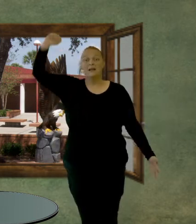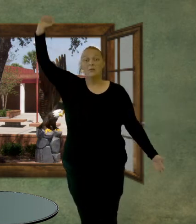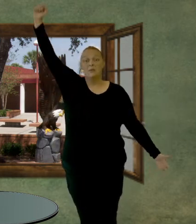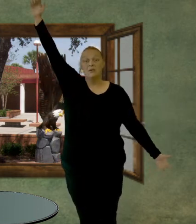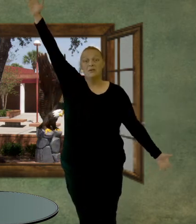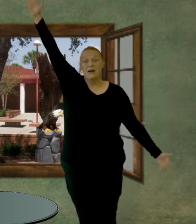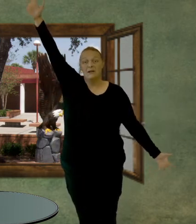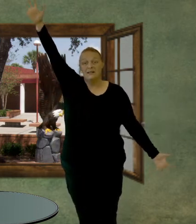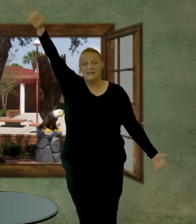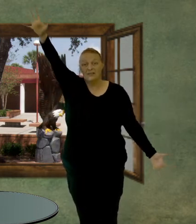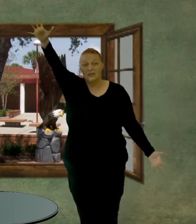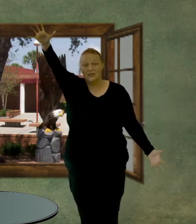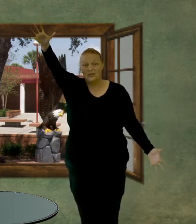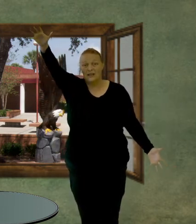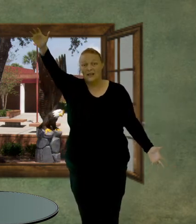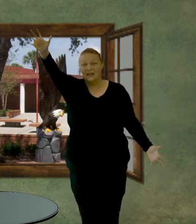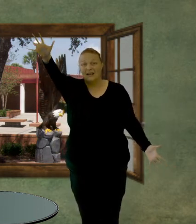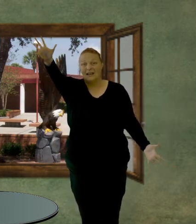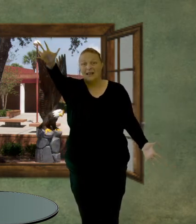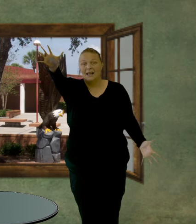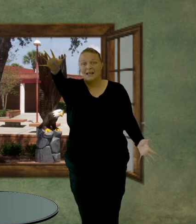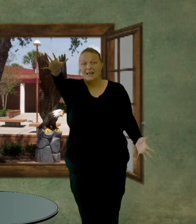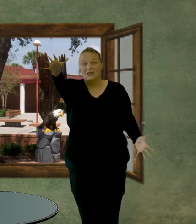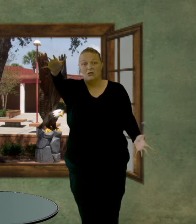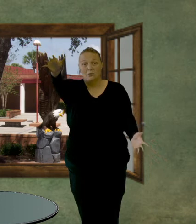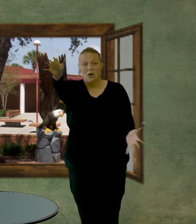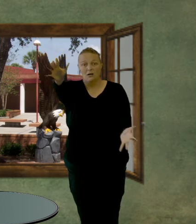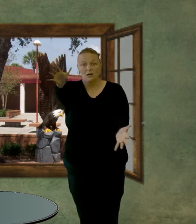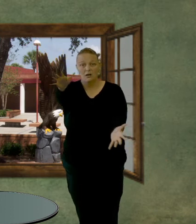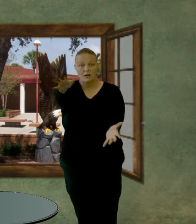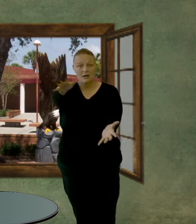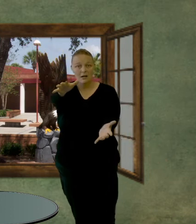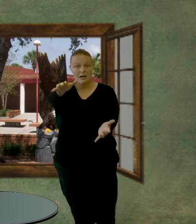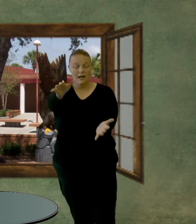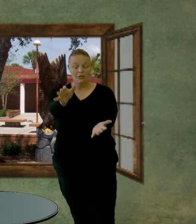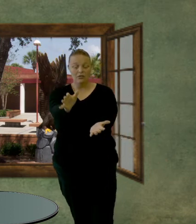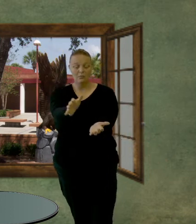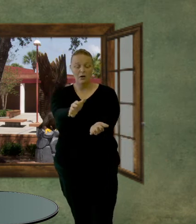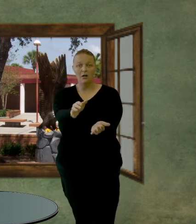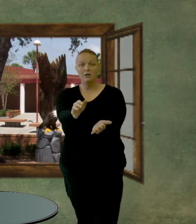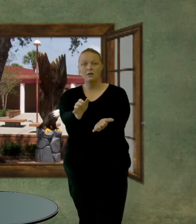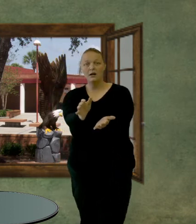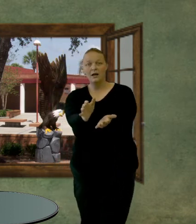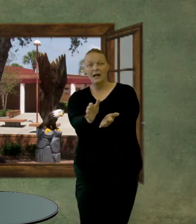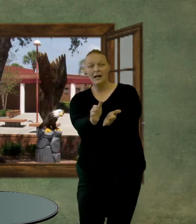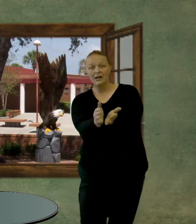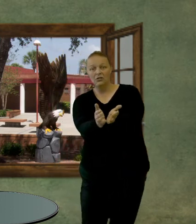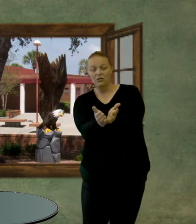take your bubble and grab it, and it's going to start shrinking and getting smaller and smaller and